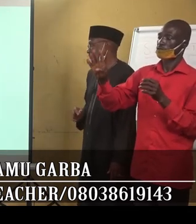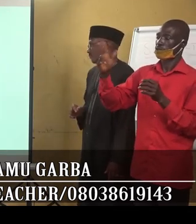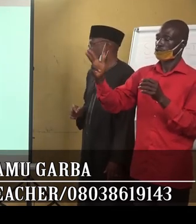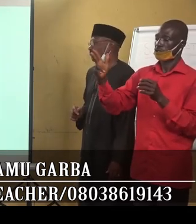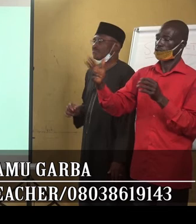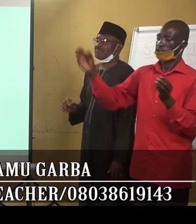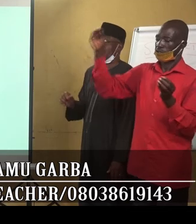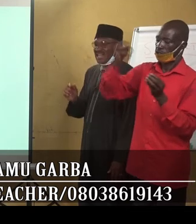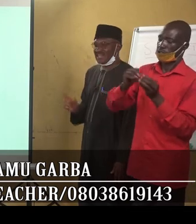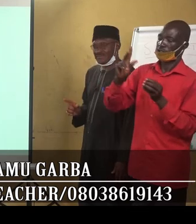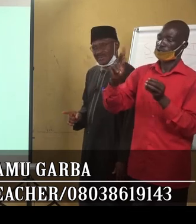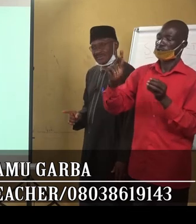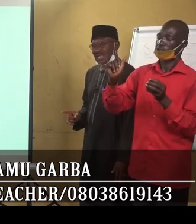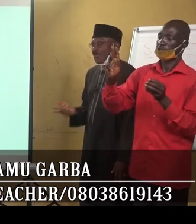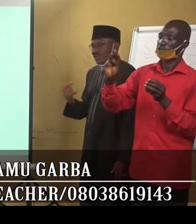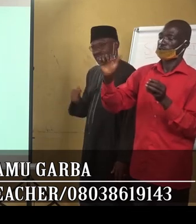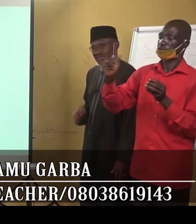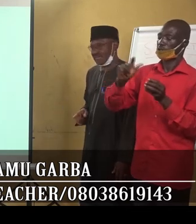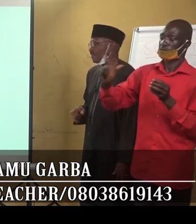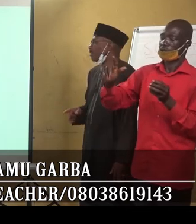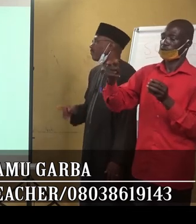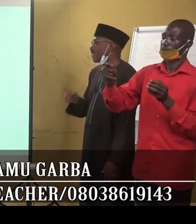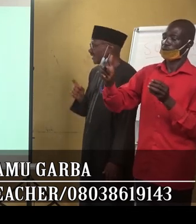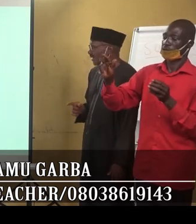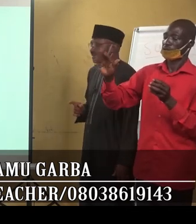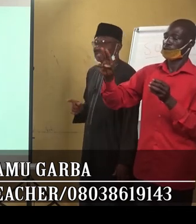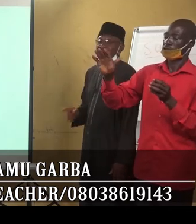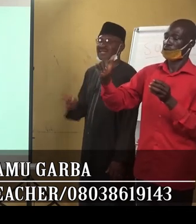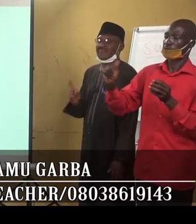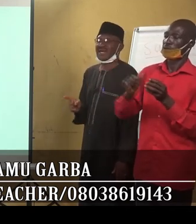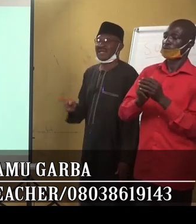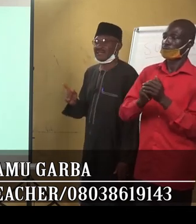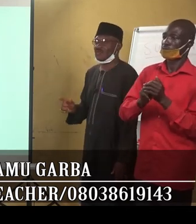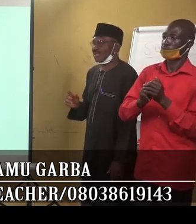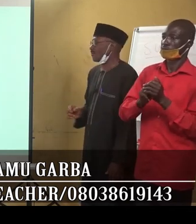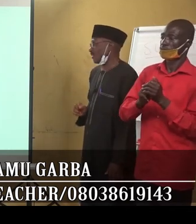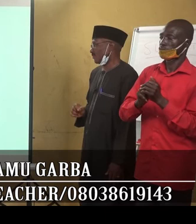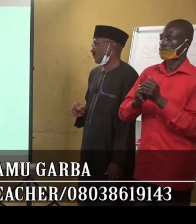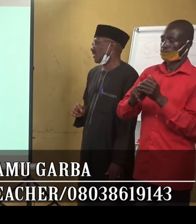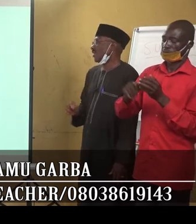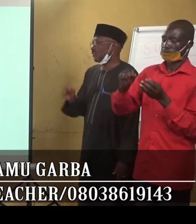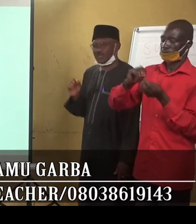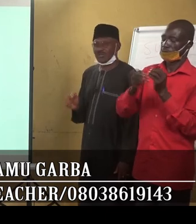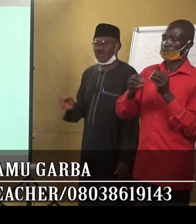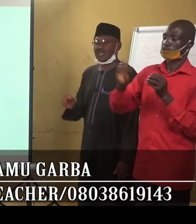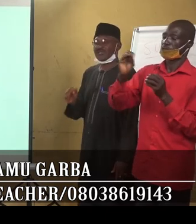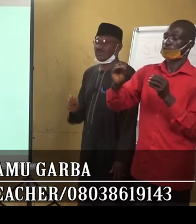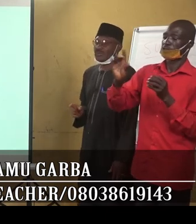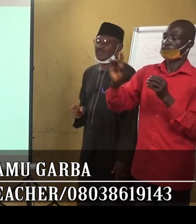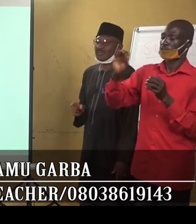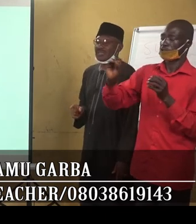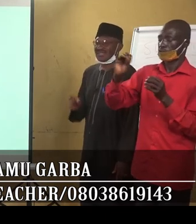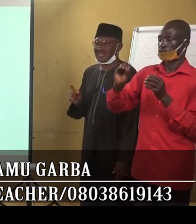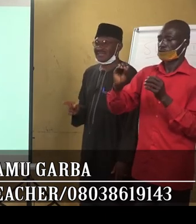9143. My name is, I will repeat, my name is Kamal Adamu Garba,